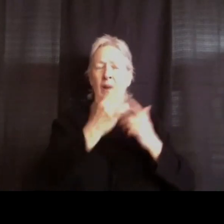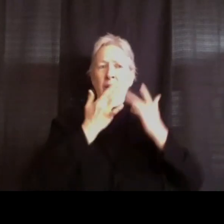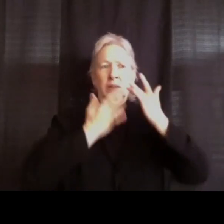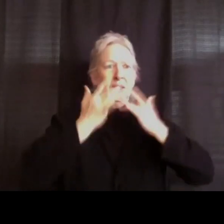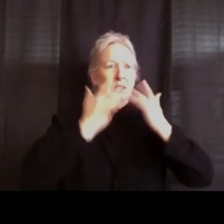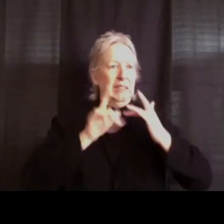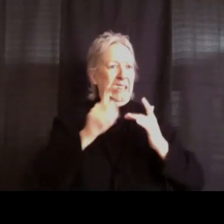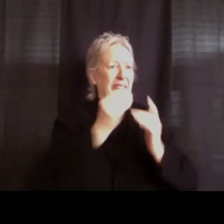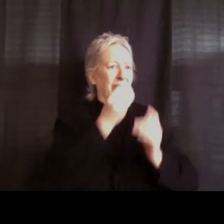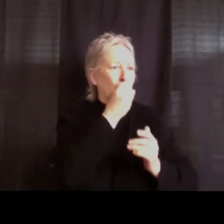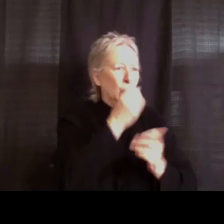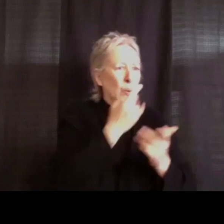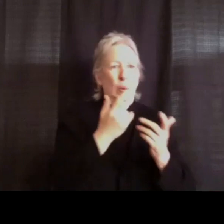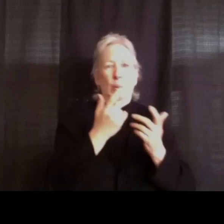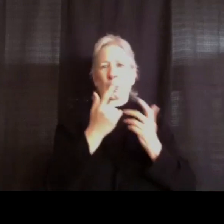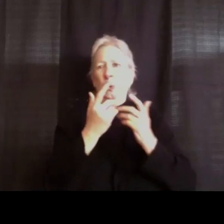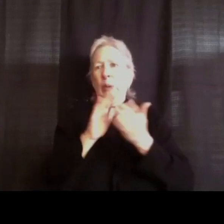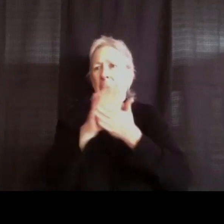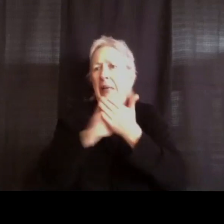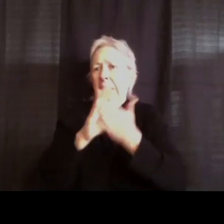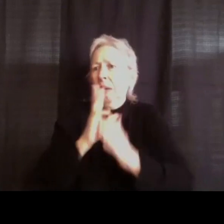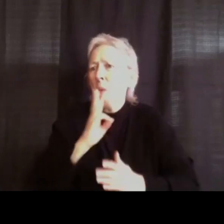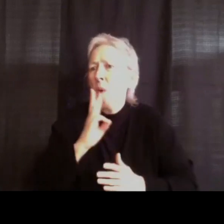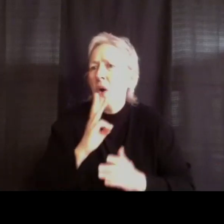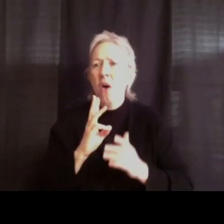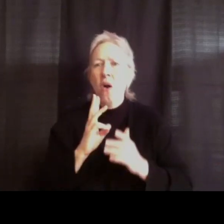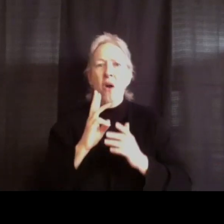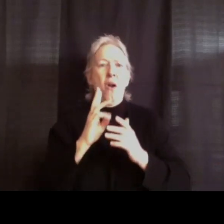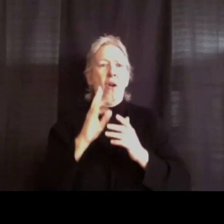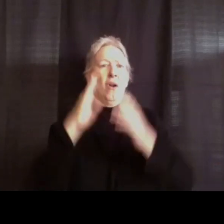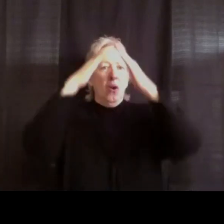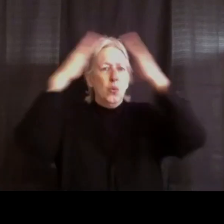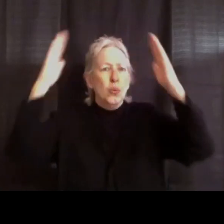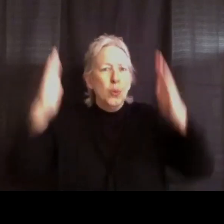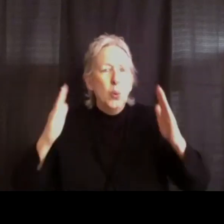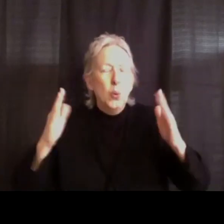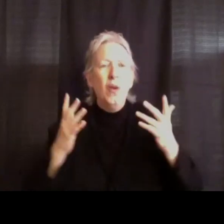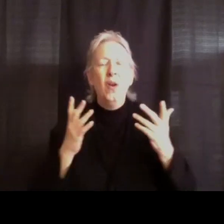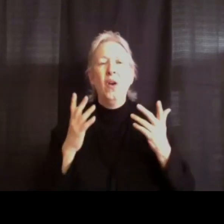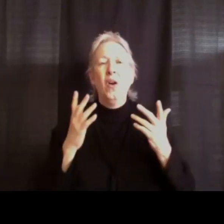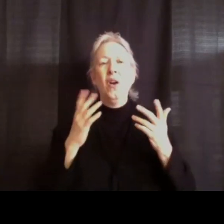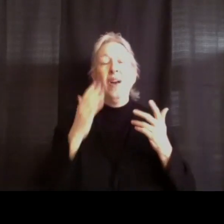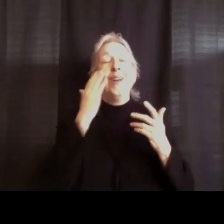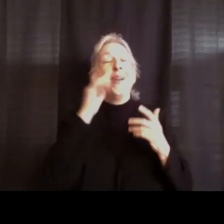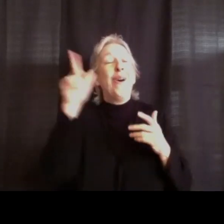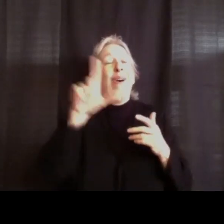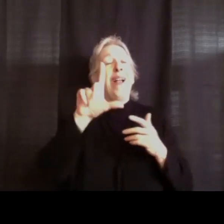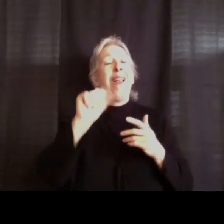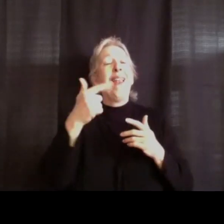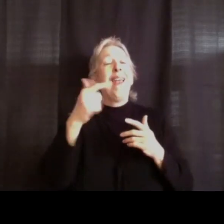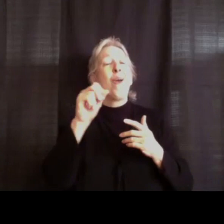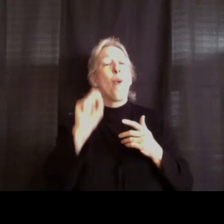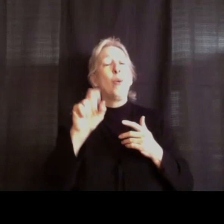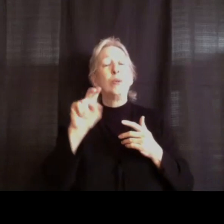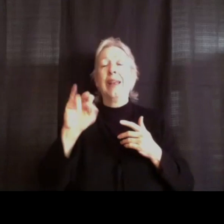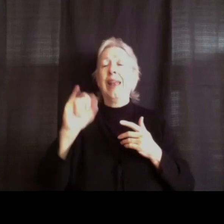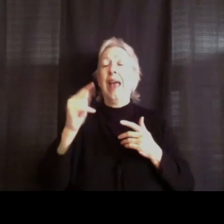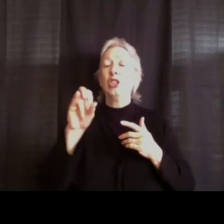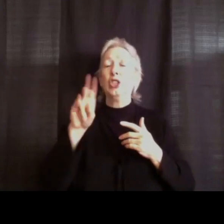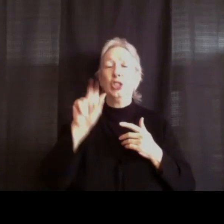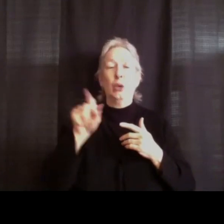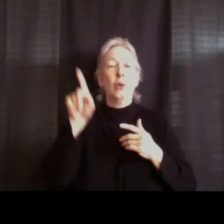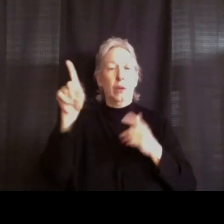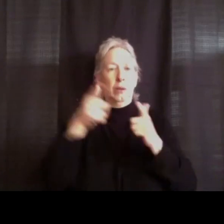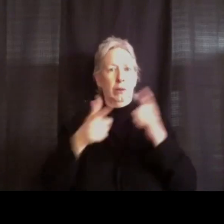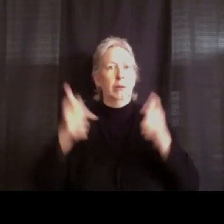over one's head. In Lagos, Nigeria, the largest city in all of Africa, 3/4 of